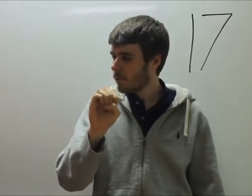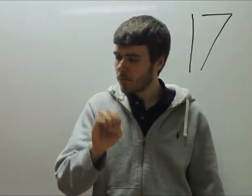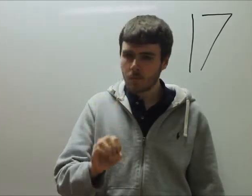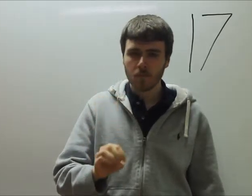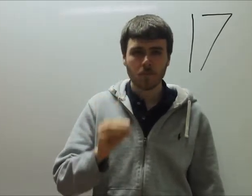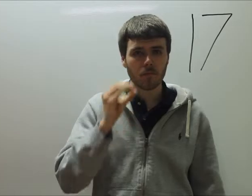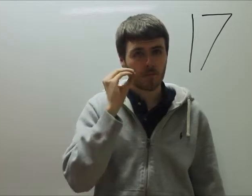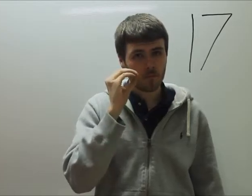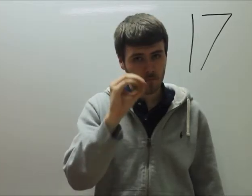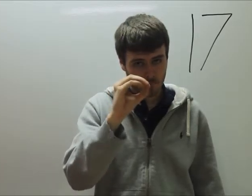is 0.